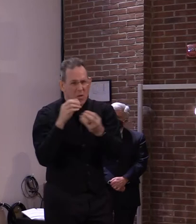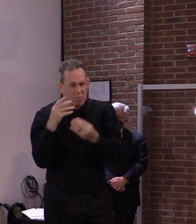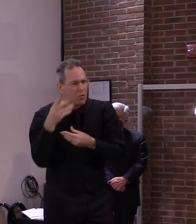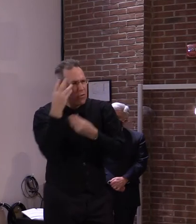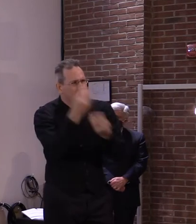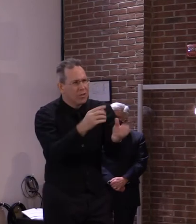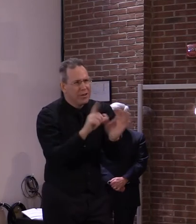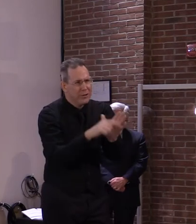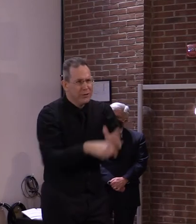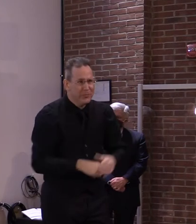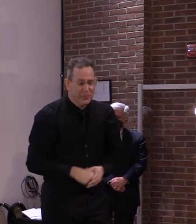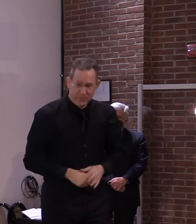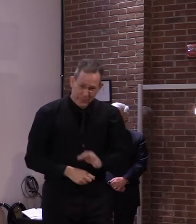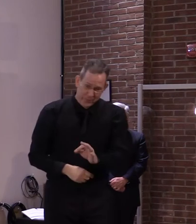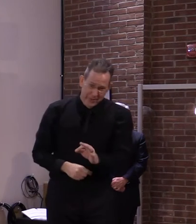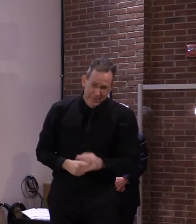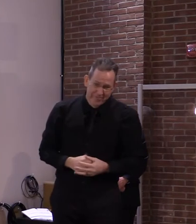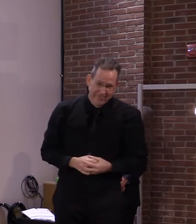time